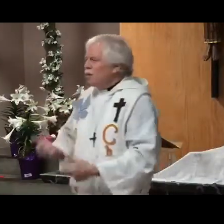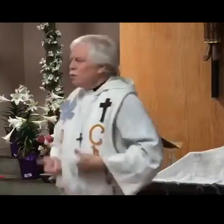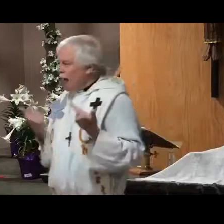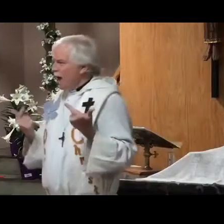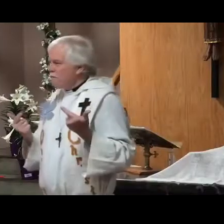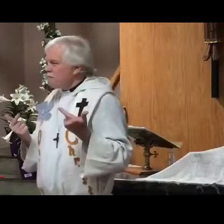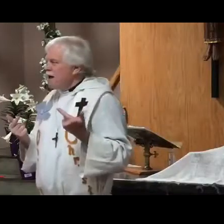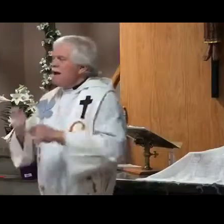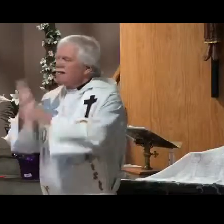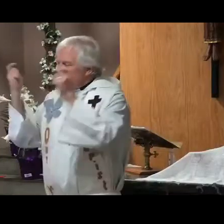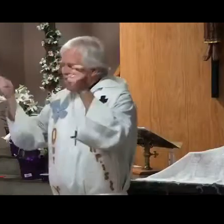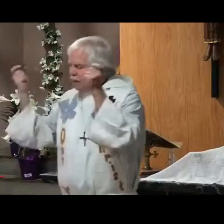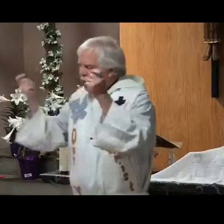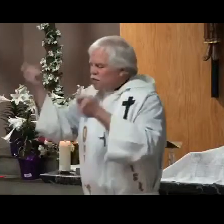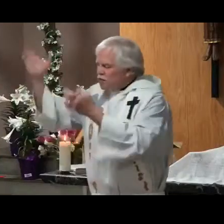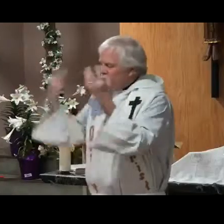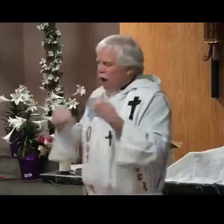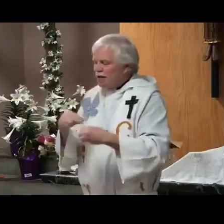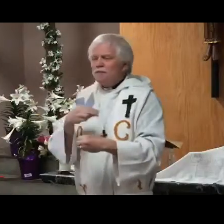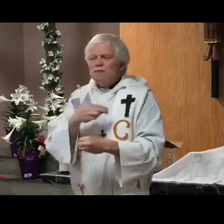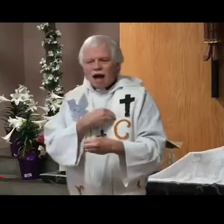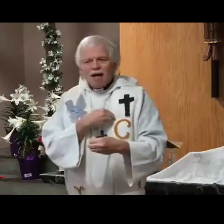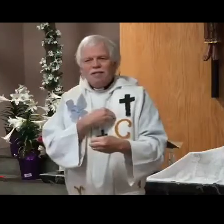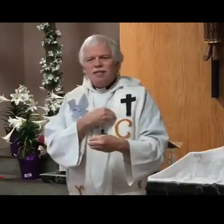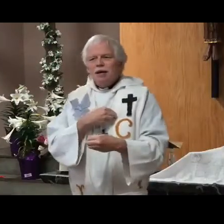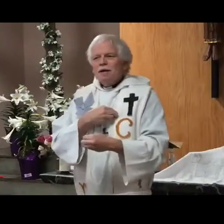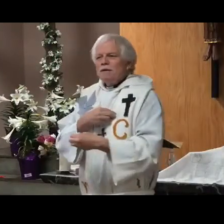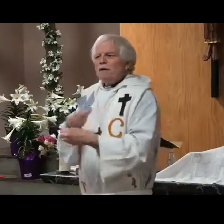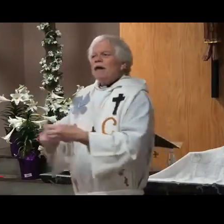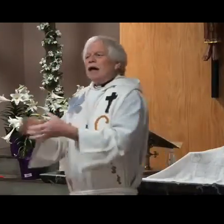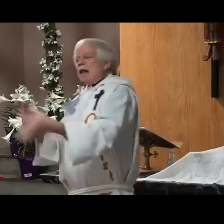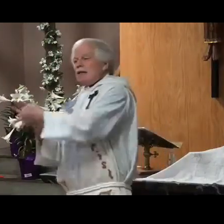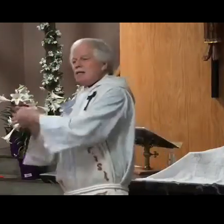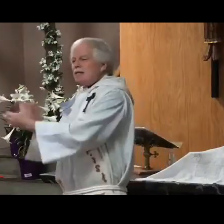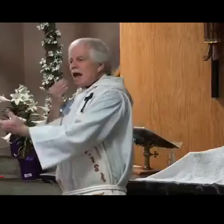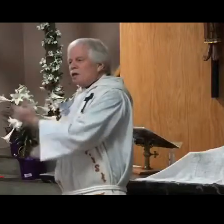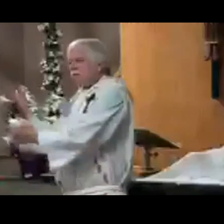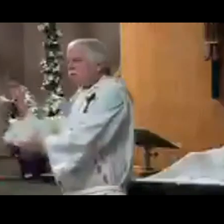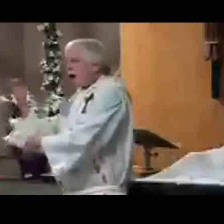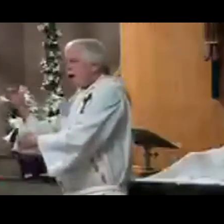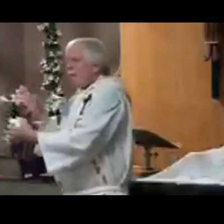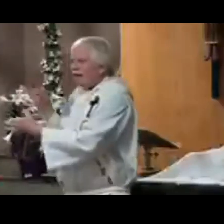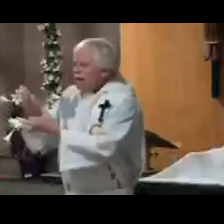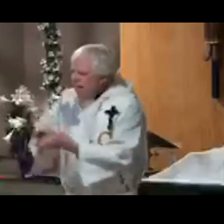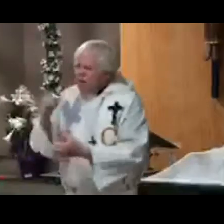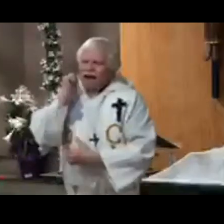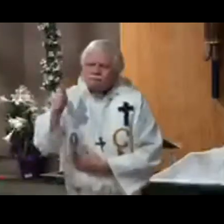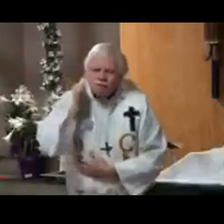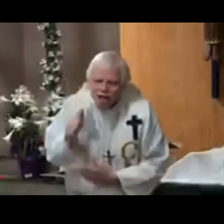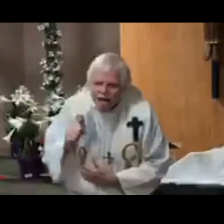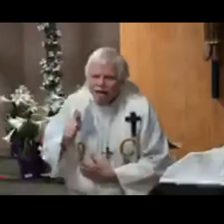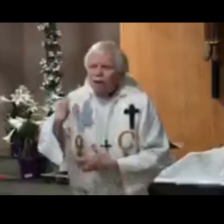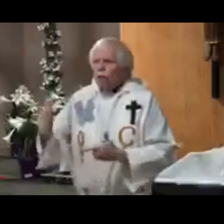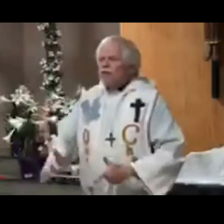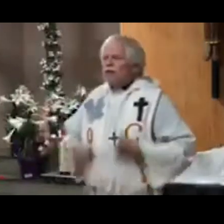resurrection and new life is a celebration that God gives us, connected to that Good Friday, but connected